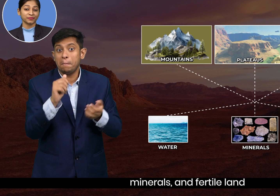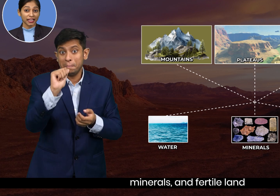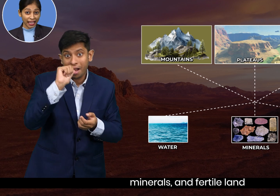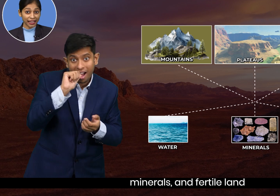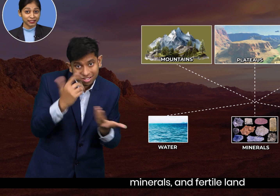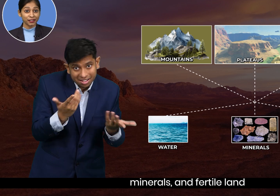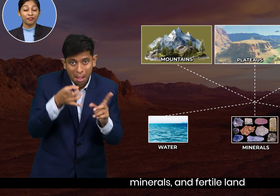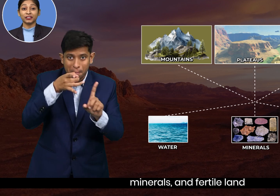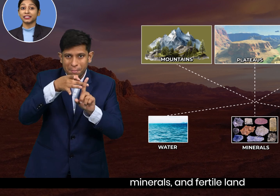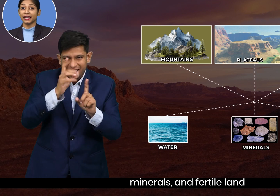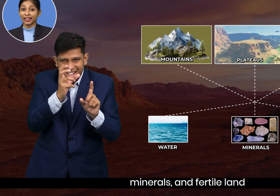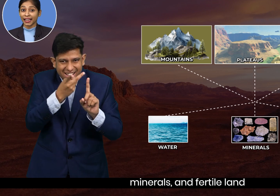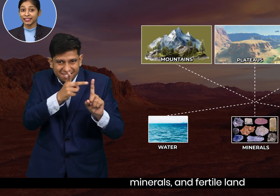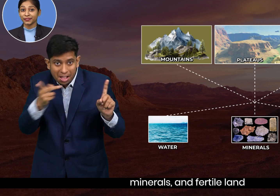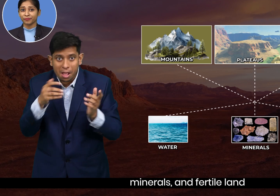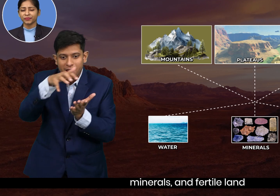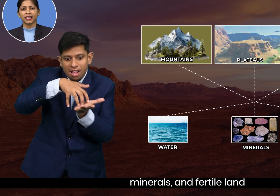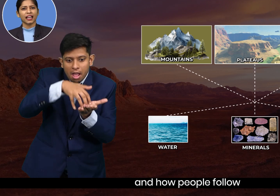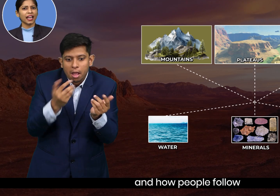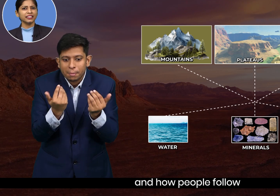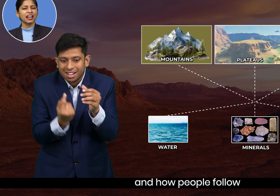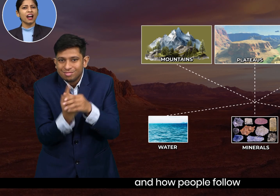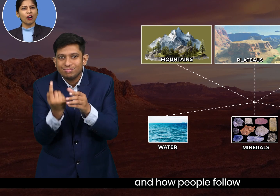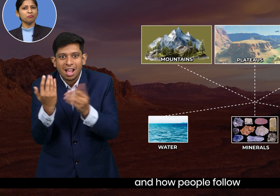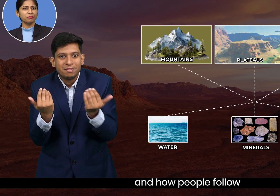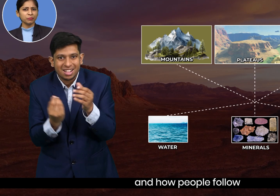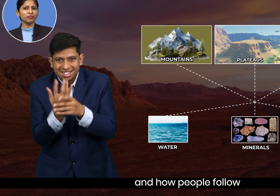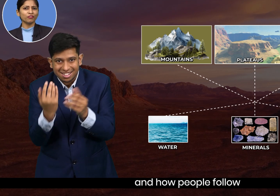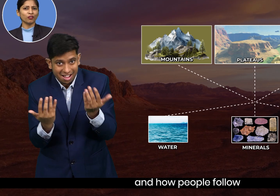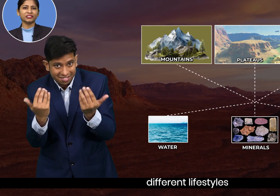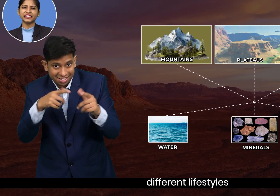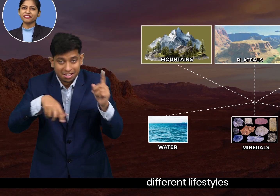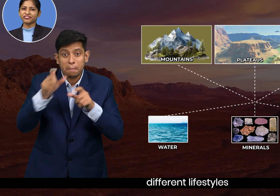minerals, and fertile land, and